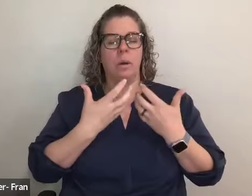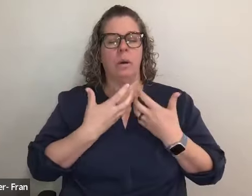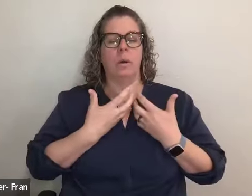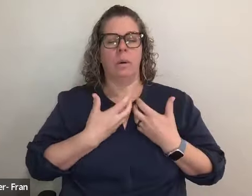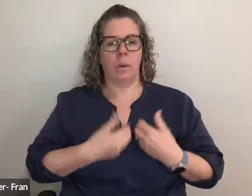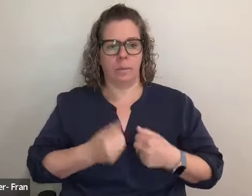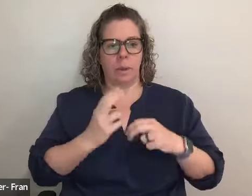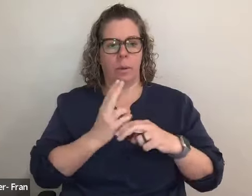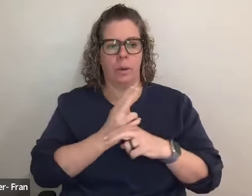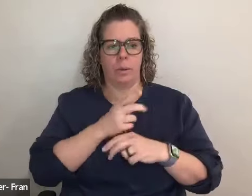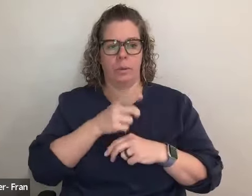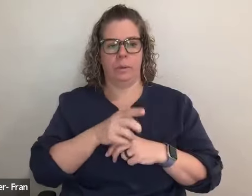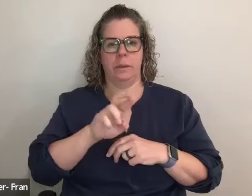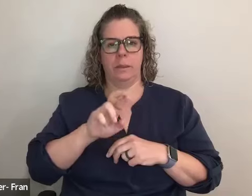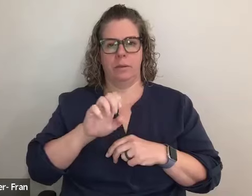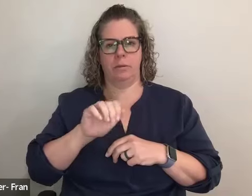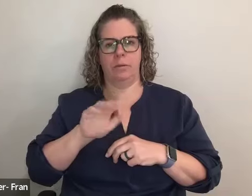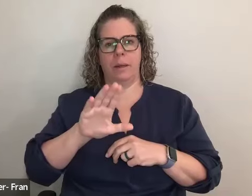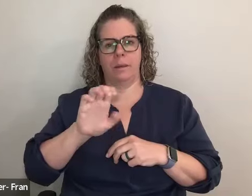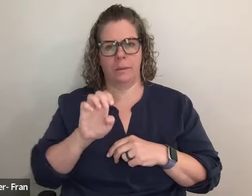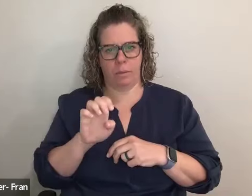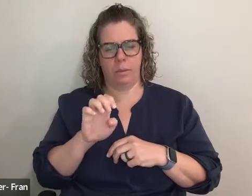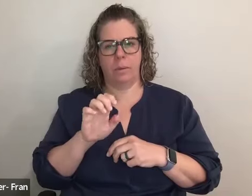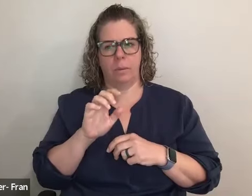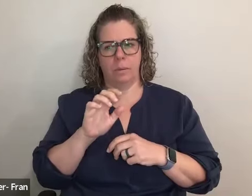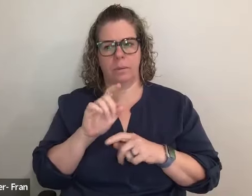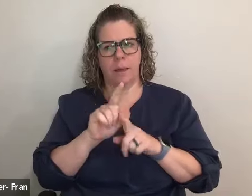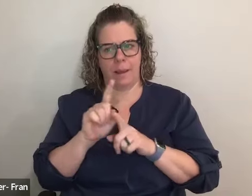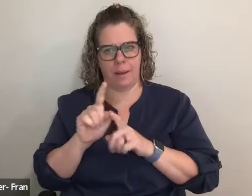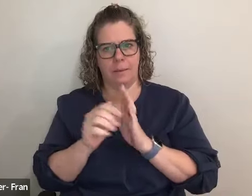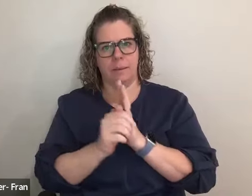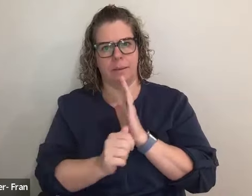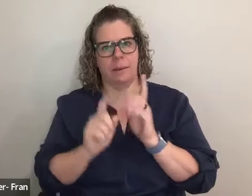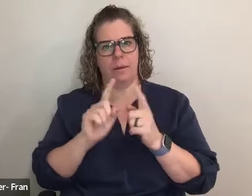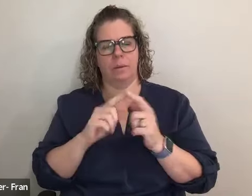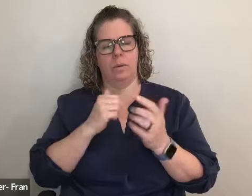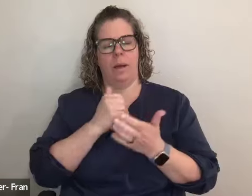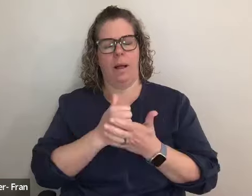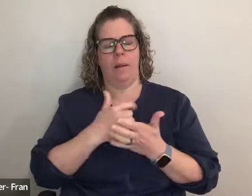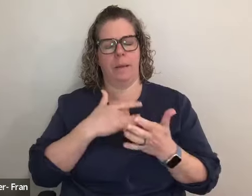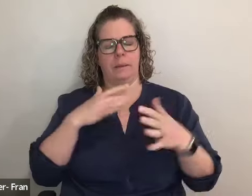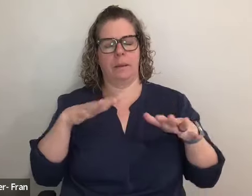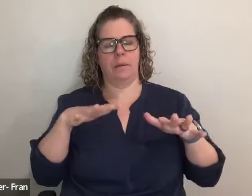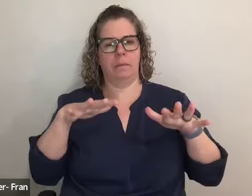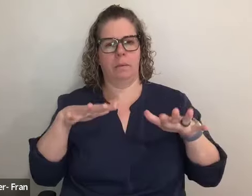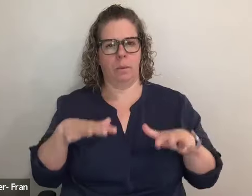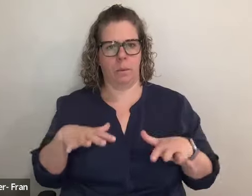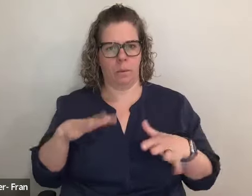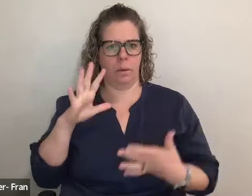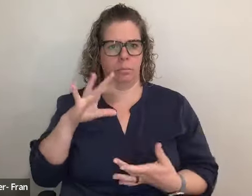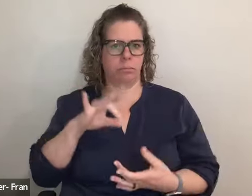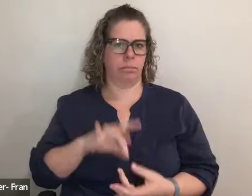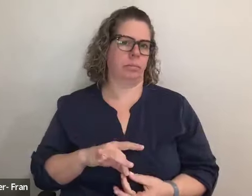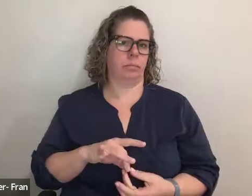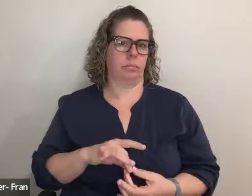And so I'll use this as one of my tools to get back into my body, get back into the